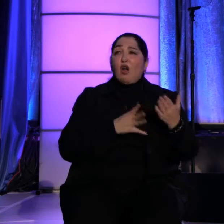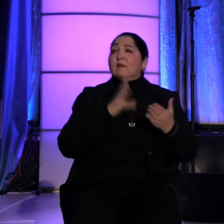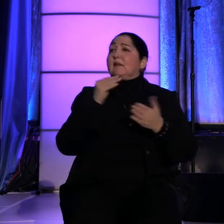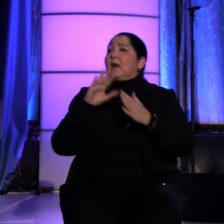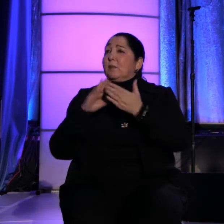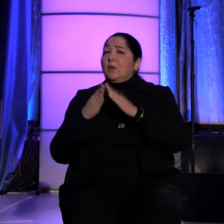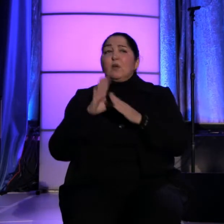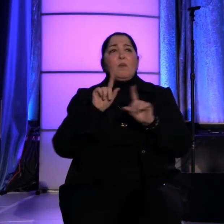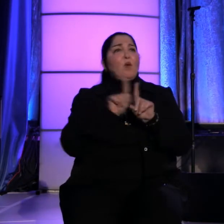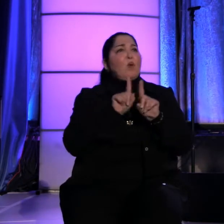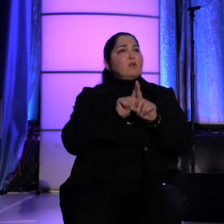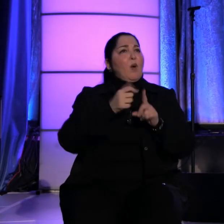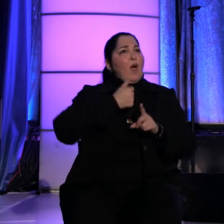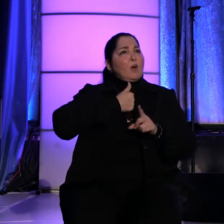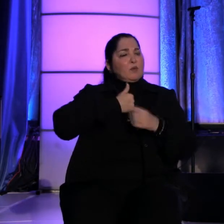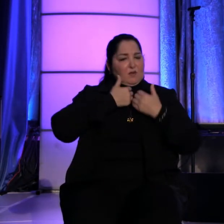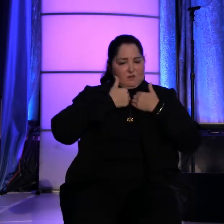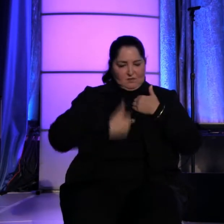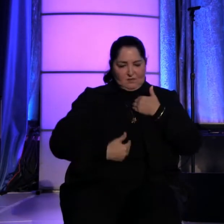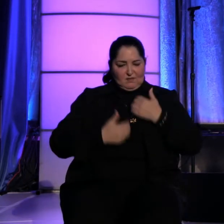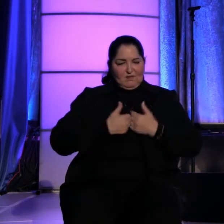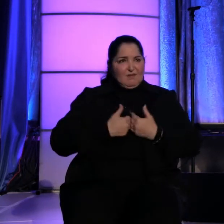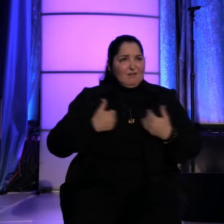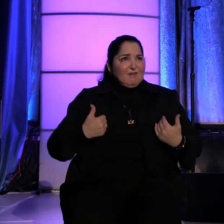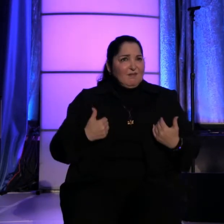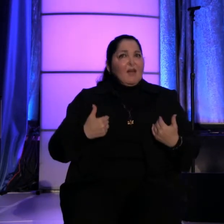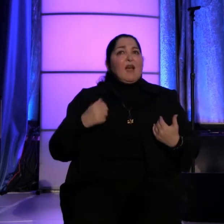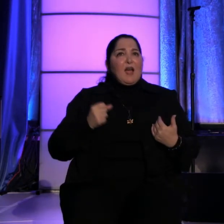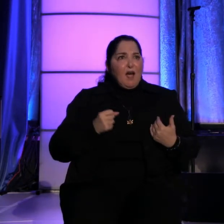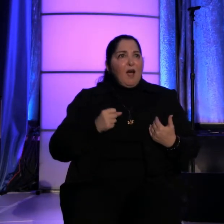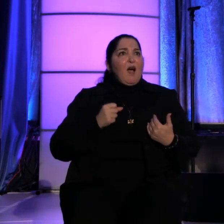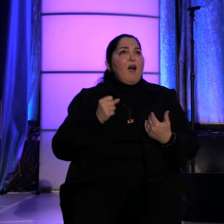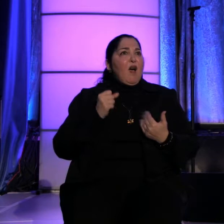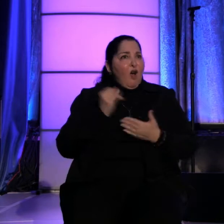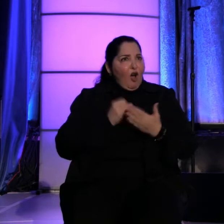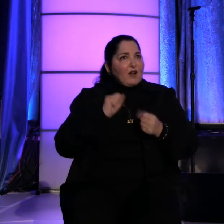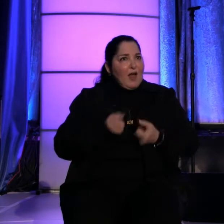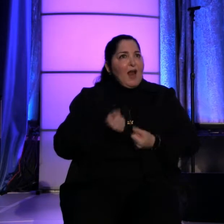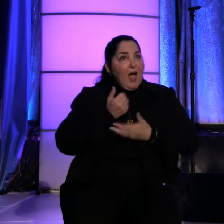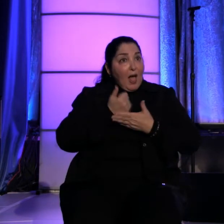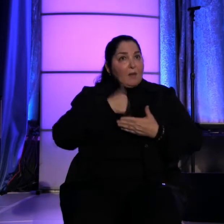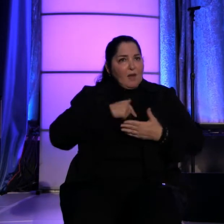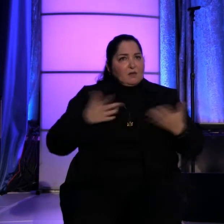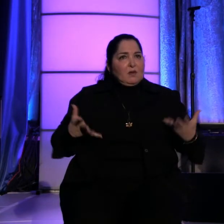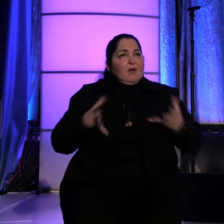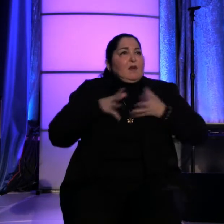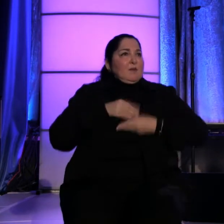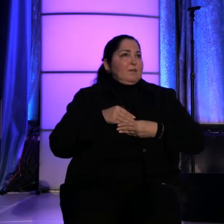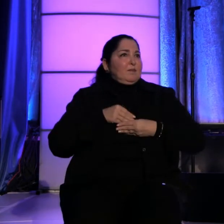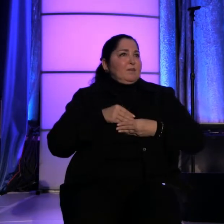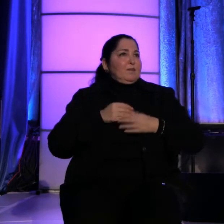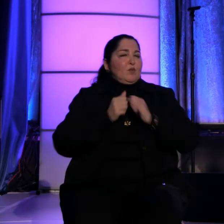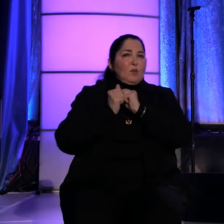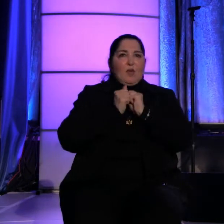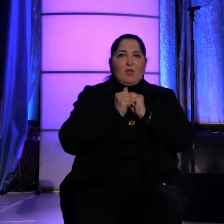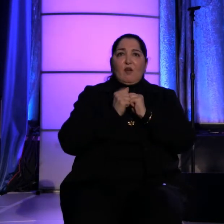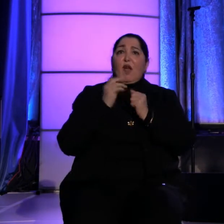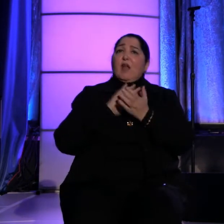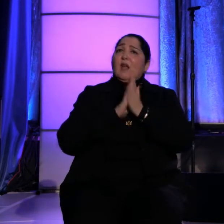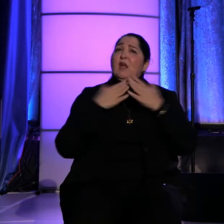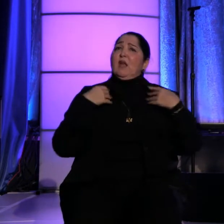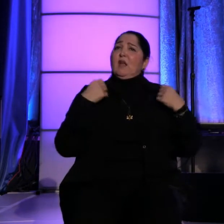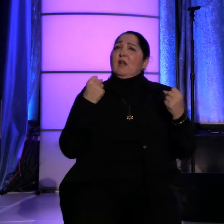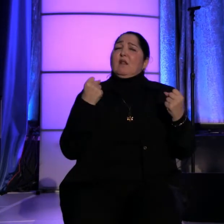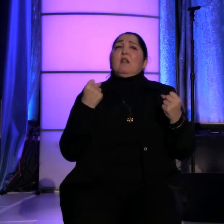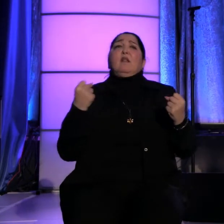pieces of our own selves together. The arts give us a sense of personal understanding, of healing, and of reflection. And they